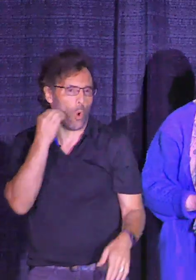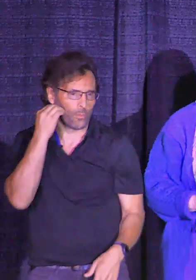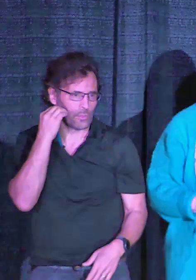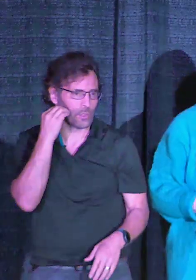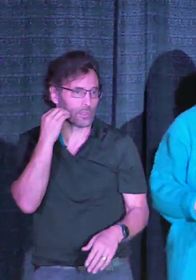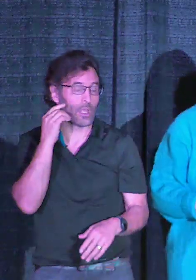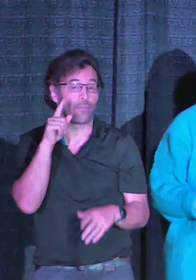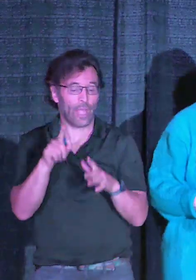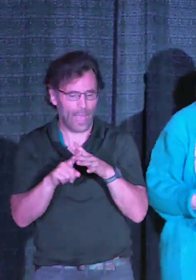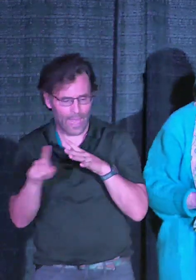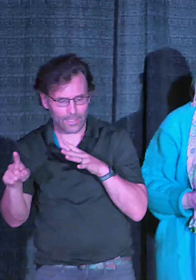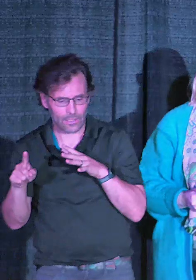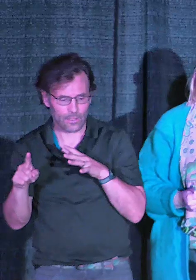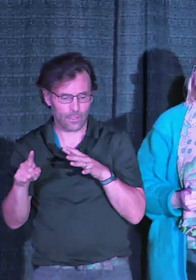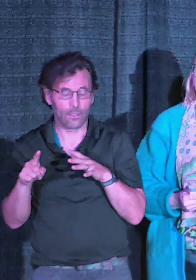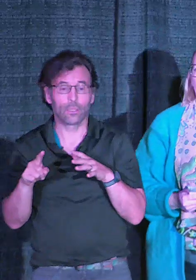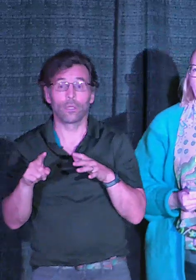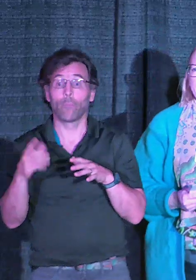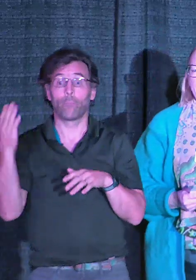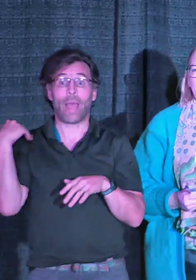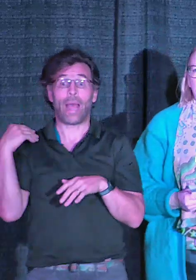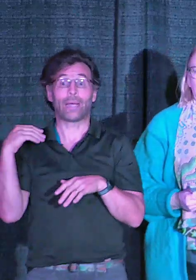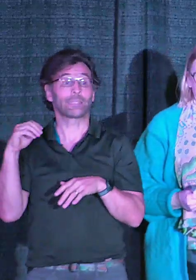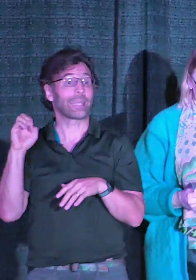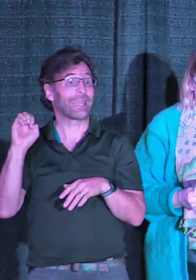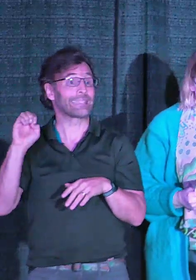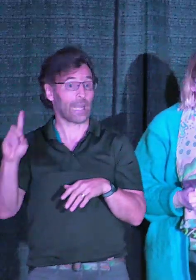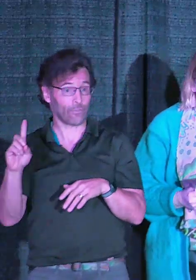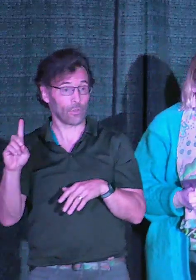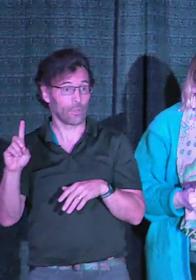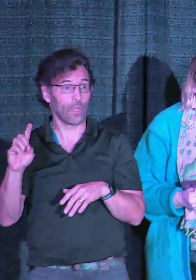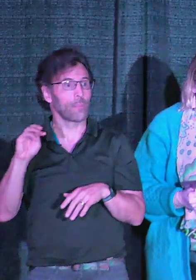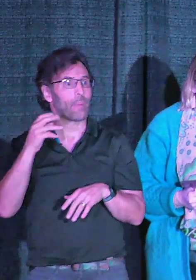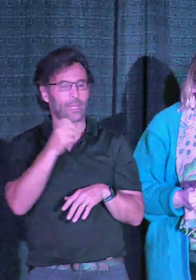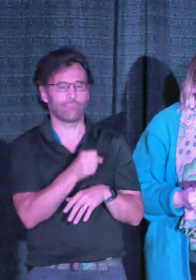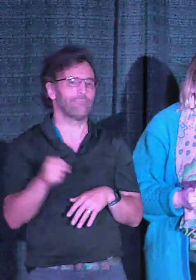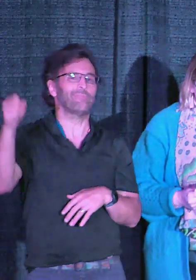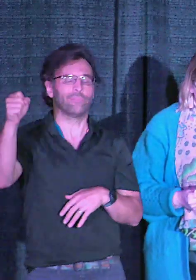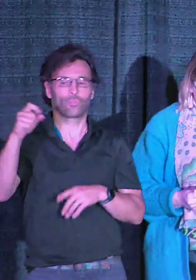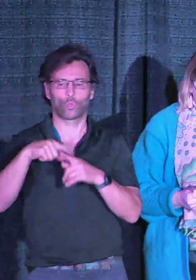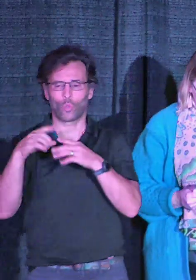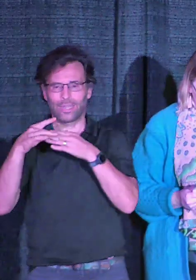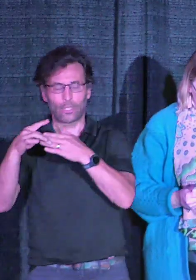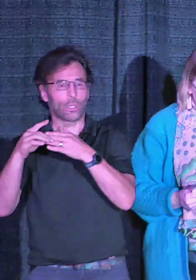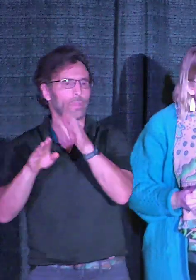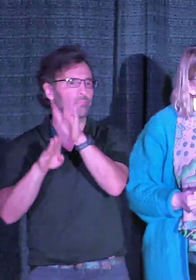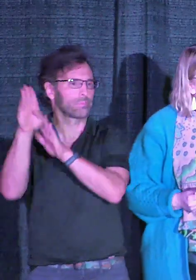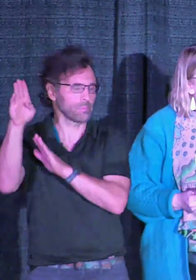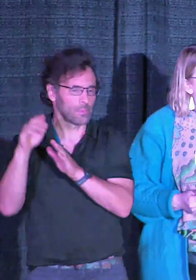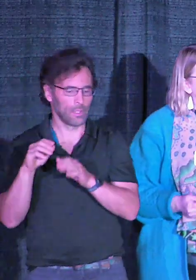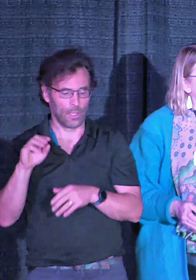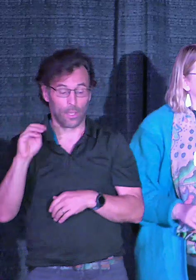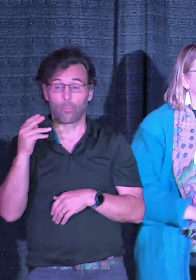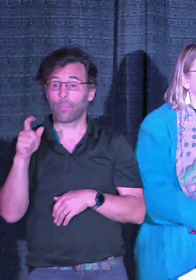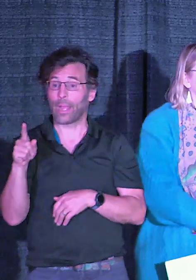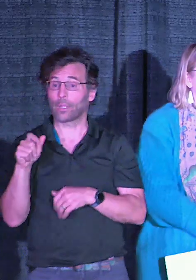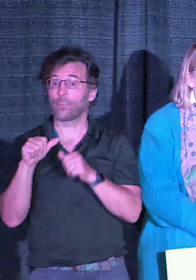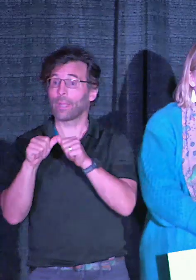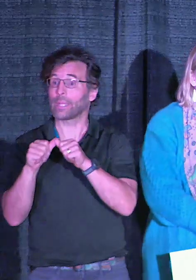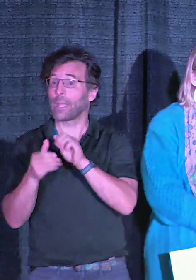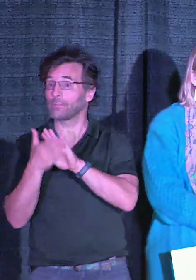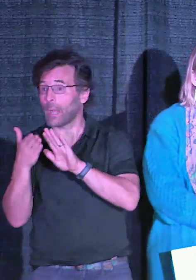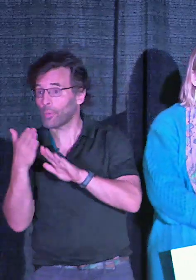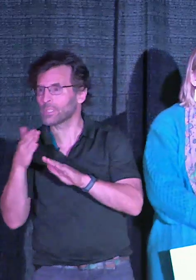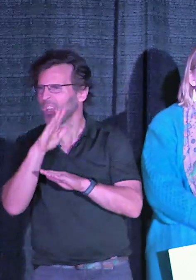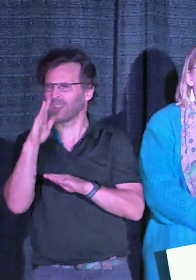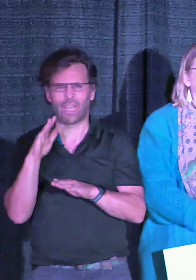unexpected exit of the past executive director, Michael was thrust into leadership and excelled. Michael maintained the operations and